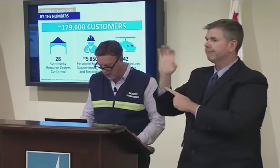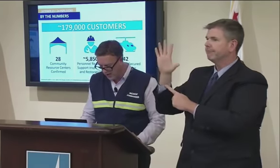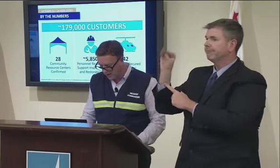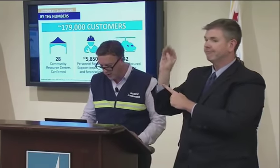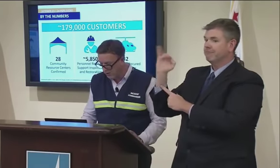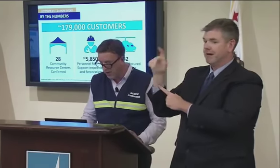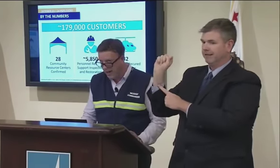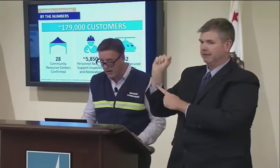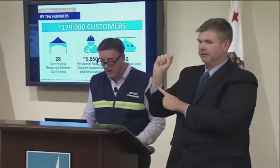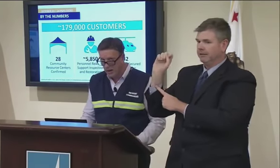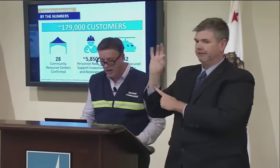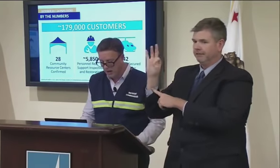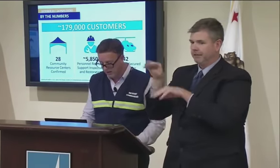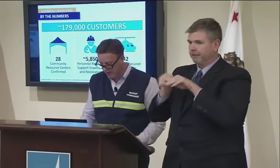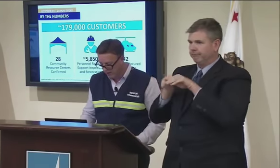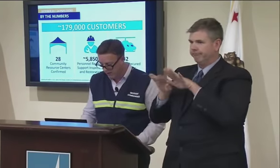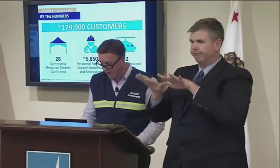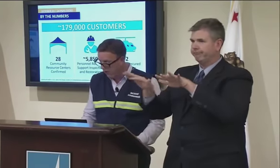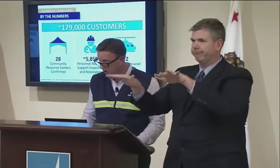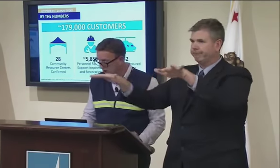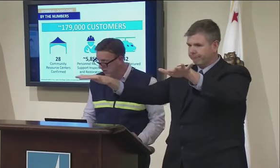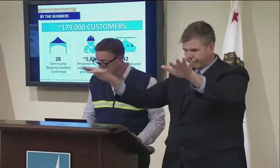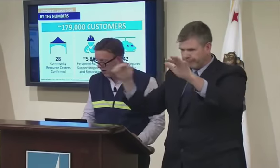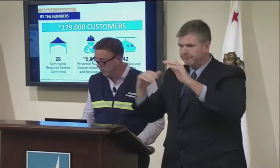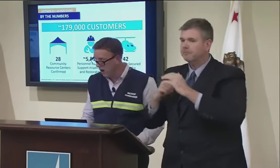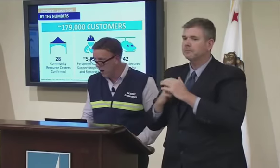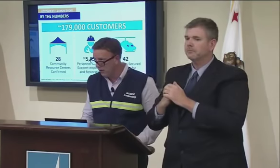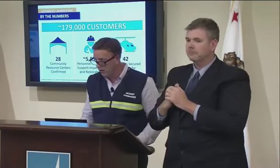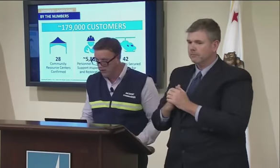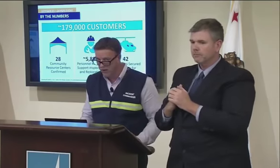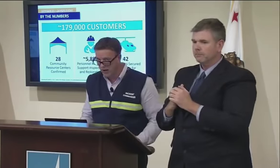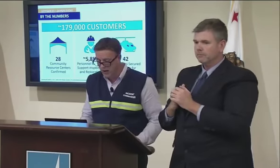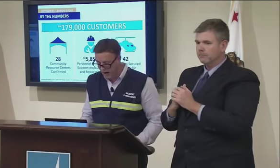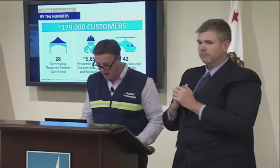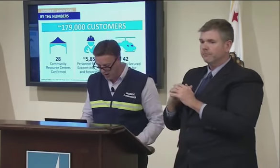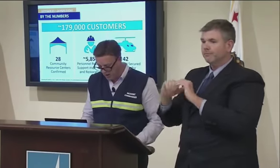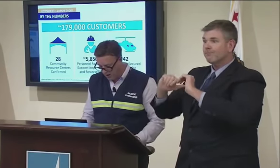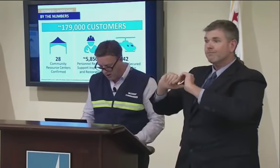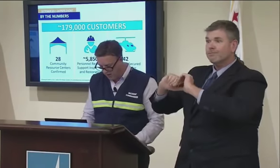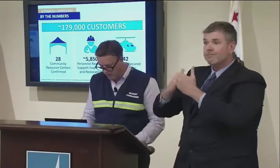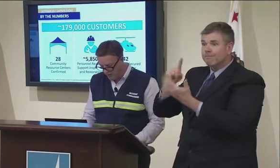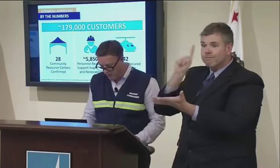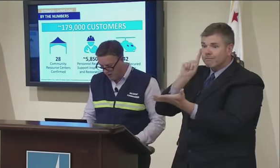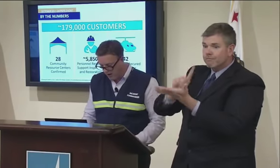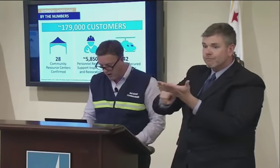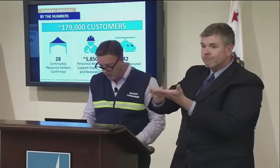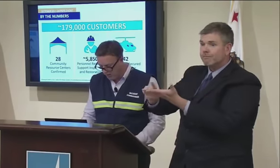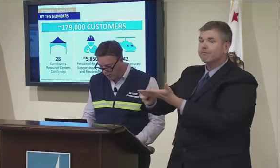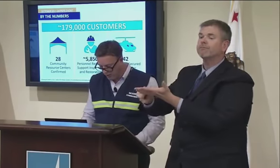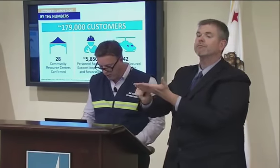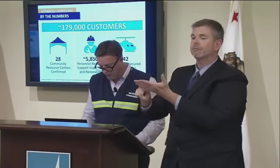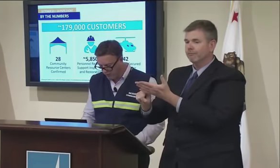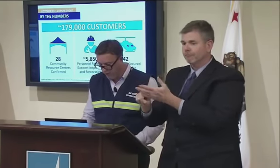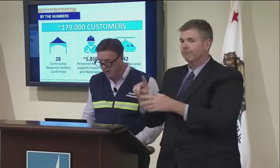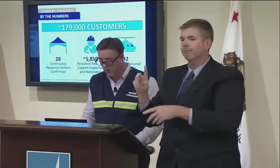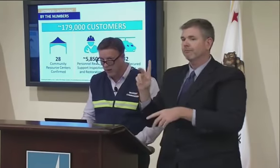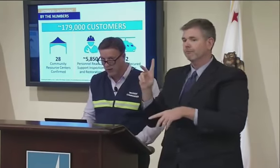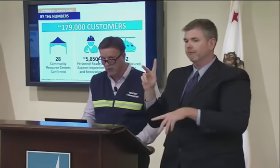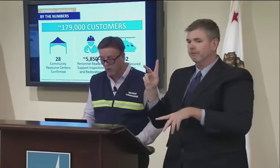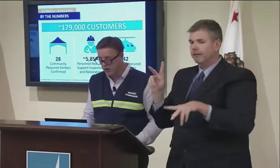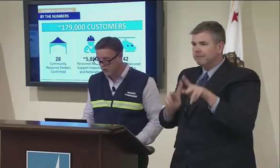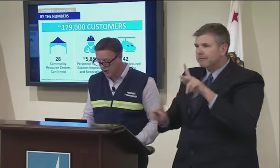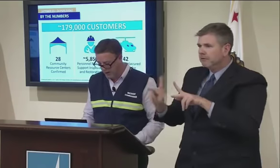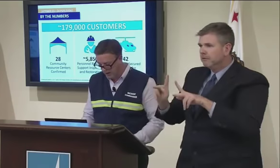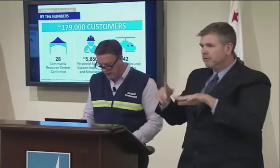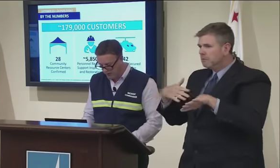We intend to do that via foot, via ground, and via air. From an air resource perspective, we